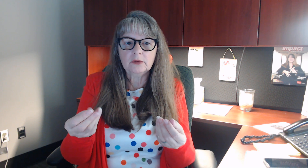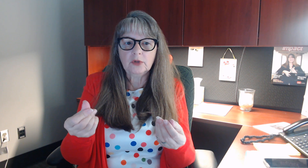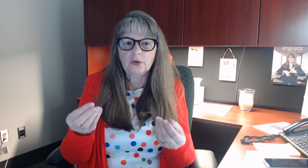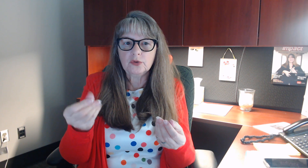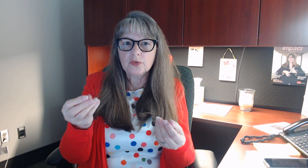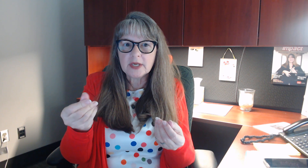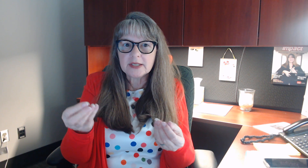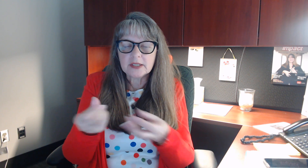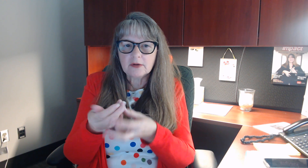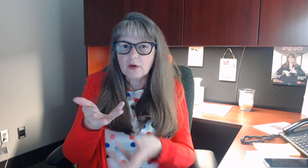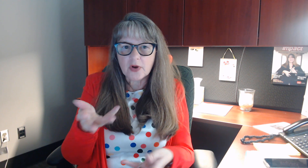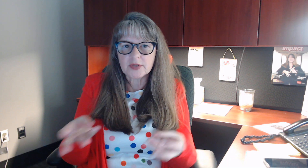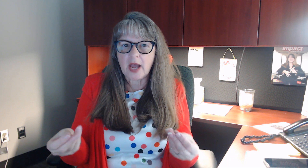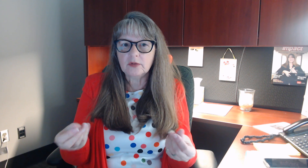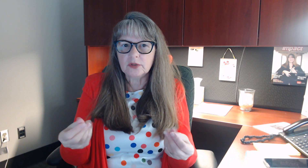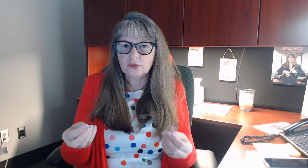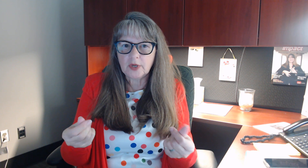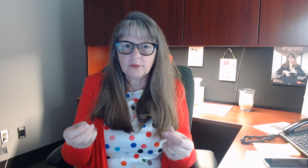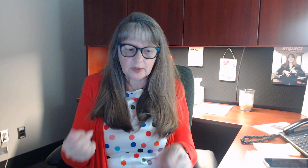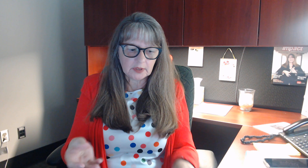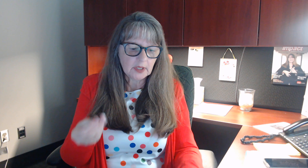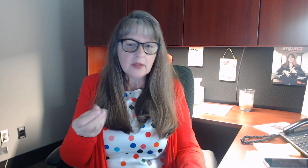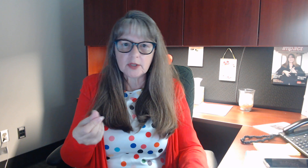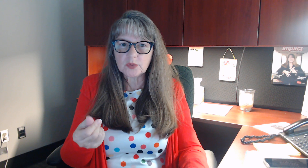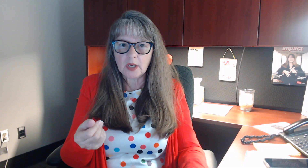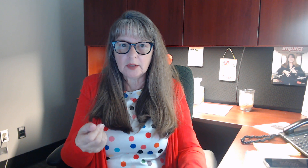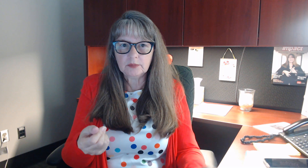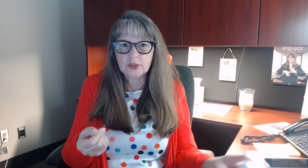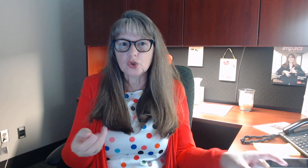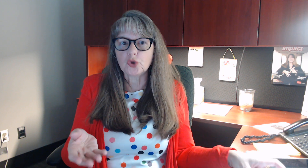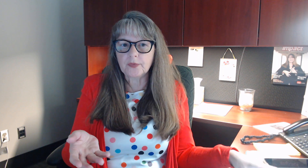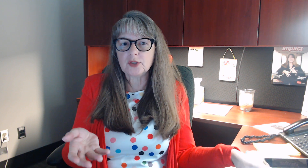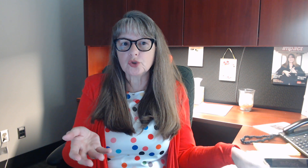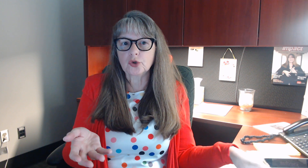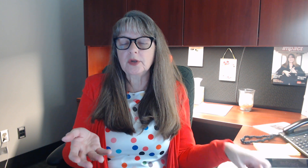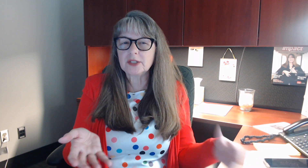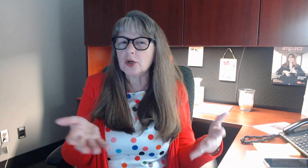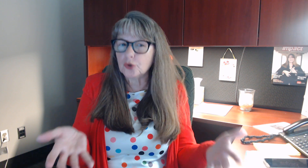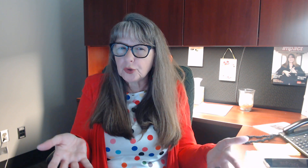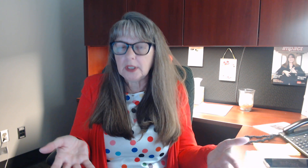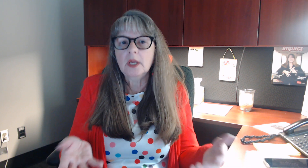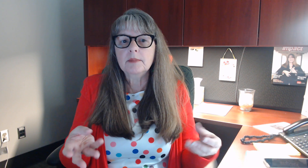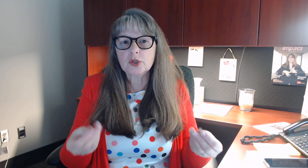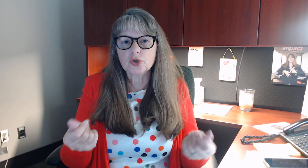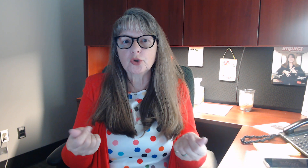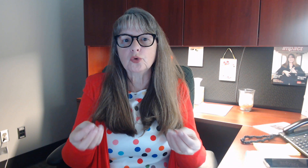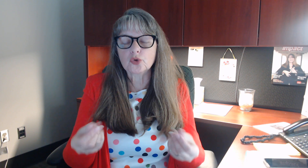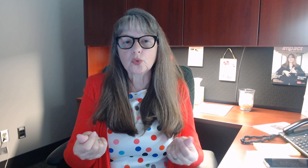know you do this and it all falls out and you're trying to feel it. That's it's dirt. That's dirt. And that's not dirty, but it's dirt or soil